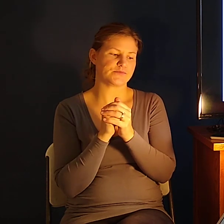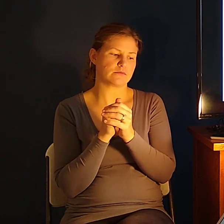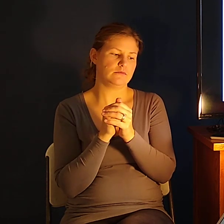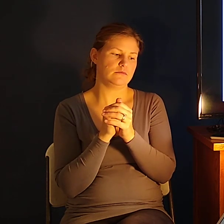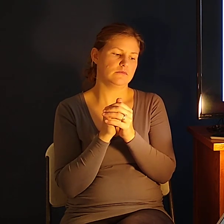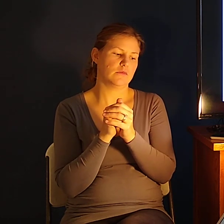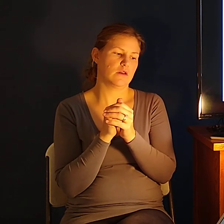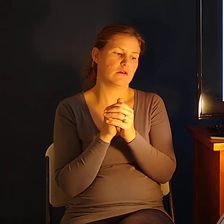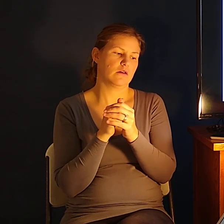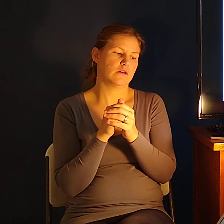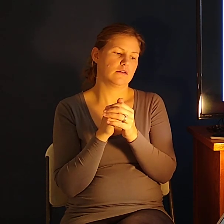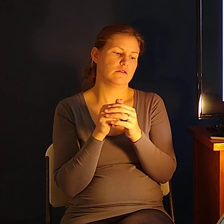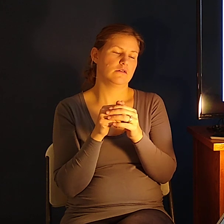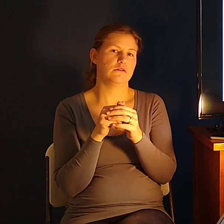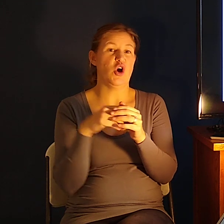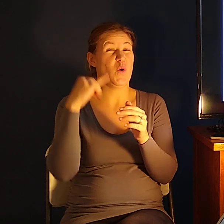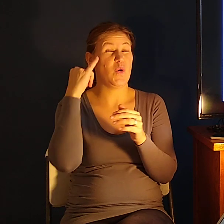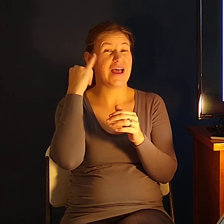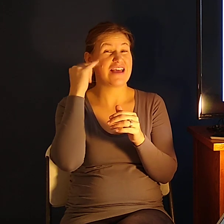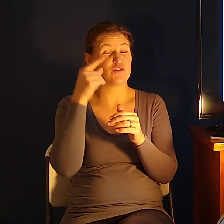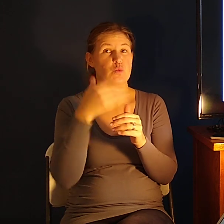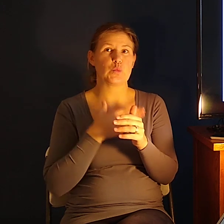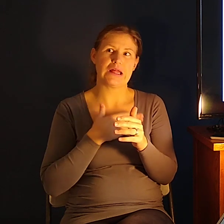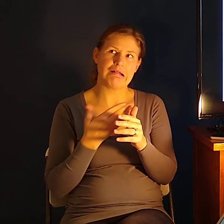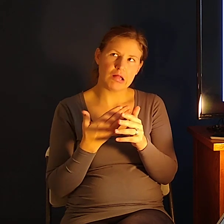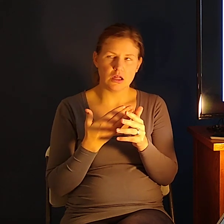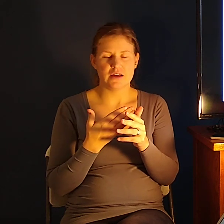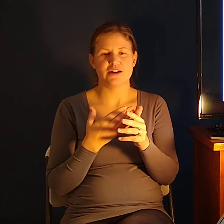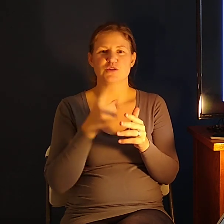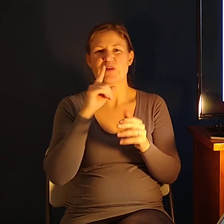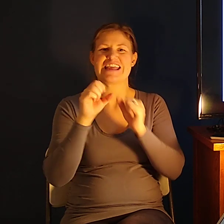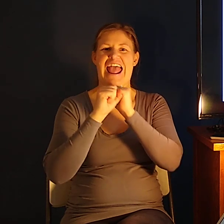So it was, if you will, an advertisement piece.